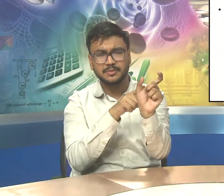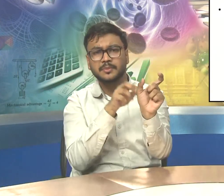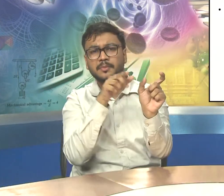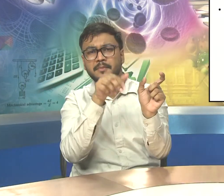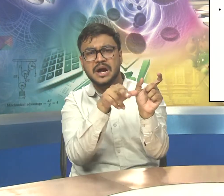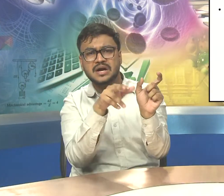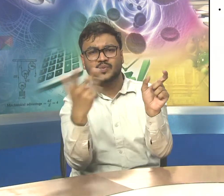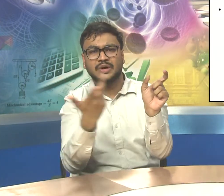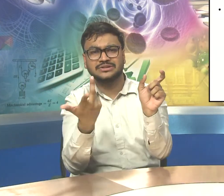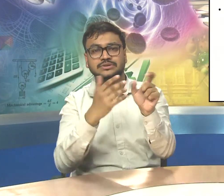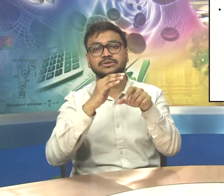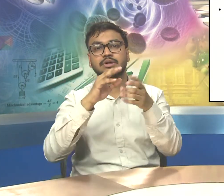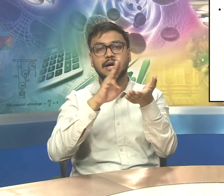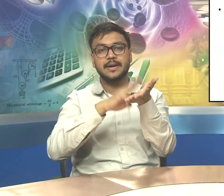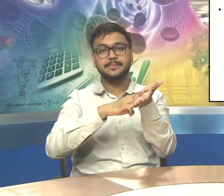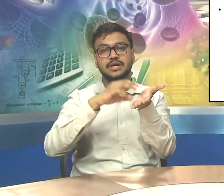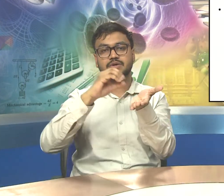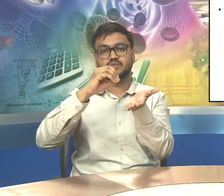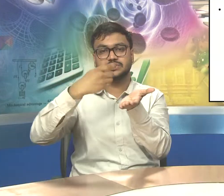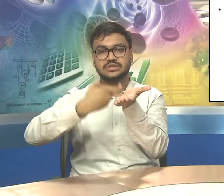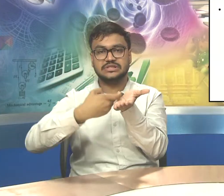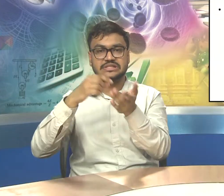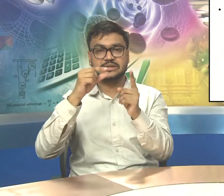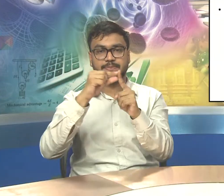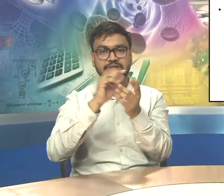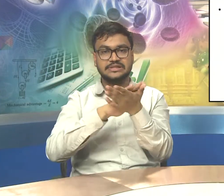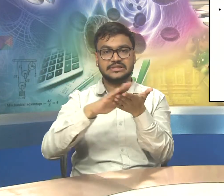At the next level, called morphology,